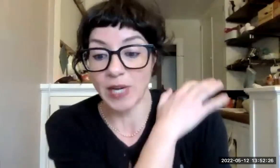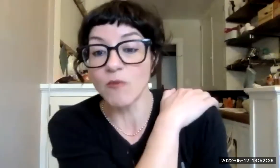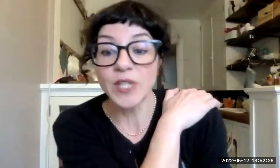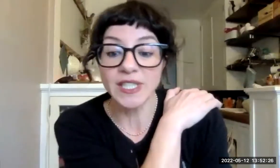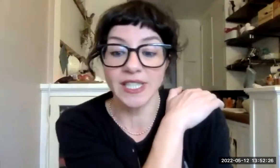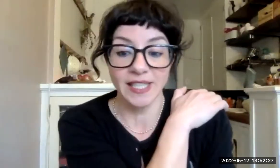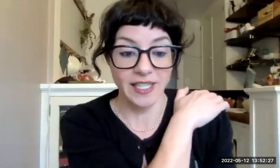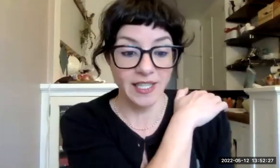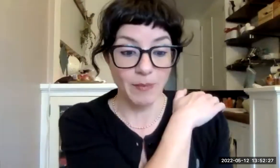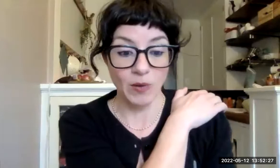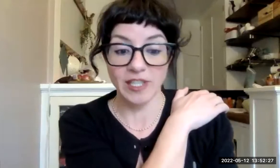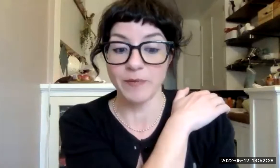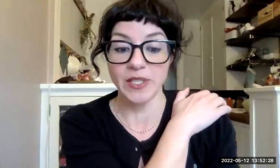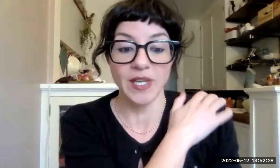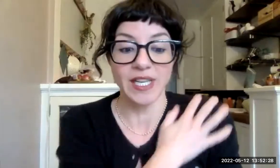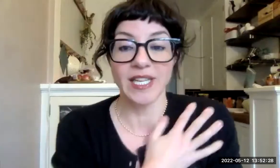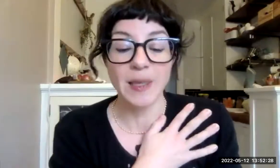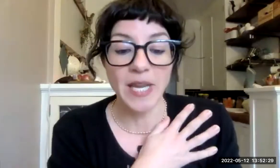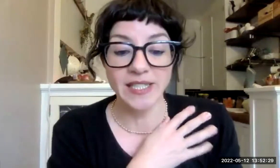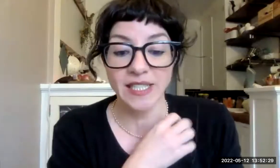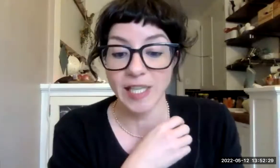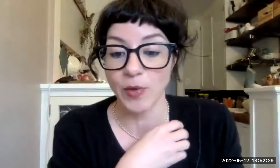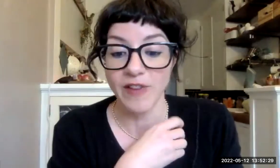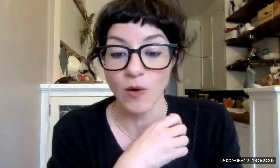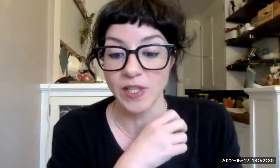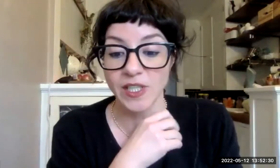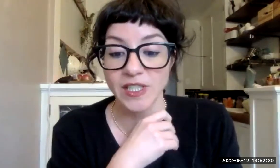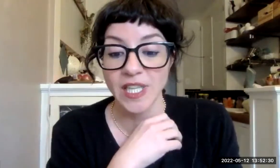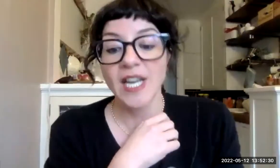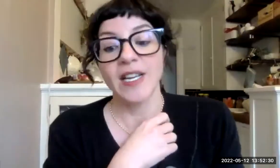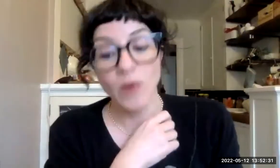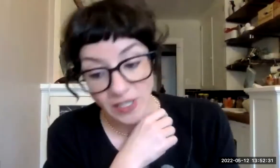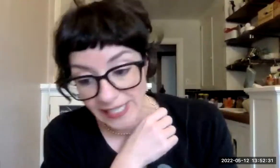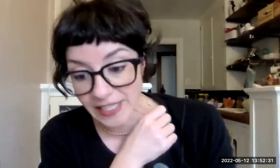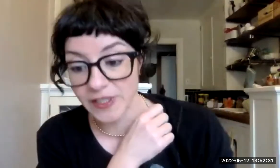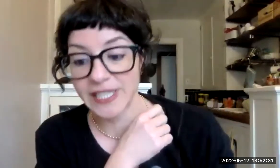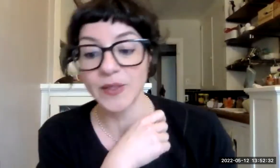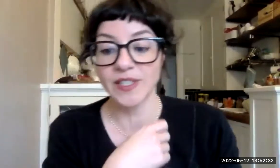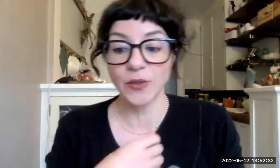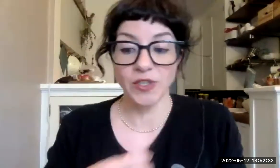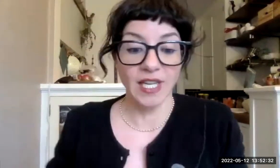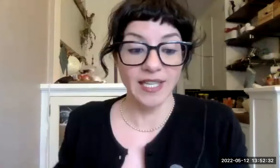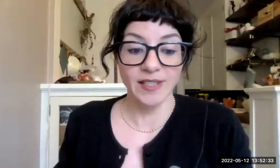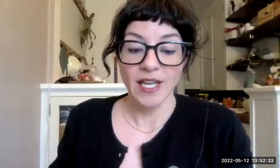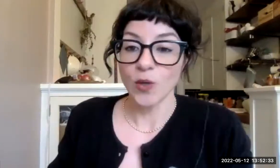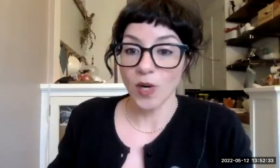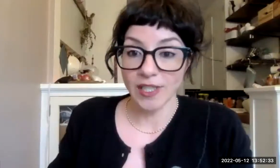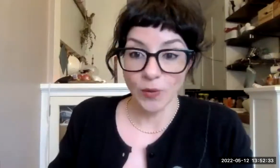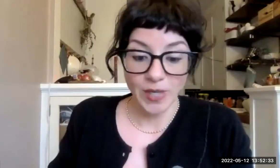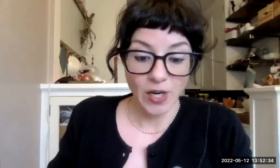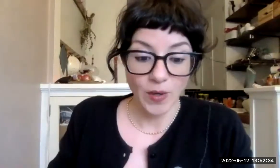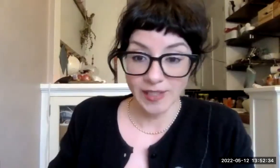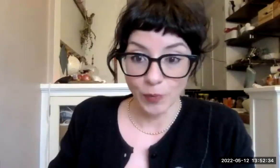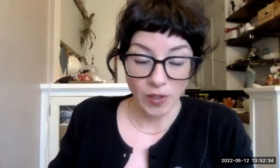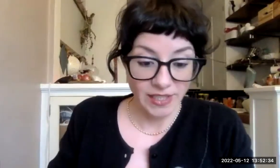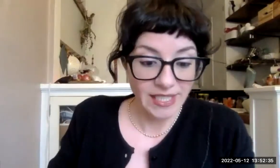sidelines, but I'm really excited about what they've been doing. And it's an amazing example of how workers can work collectively to institutionalize the work that